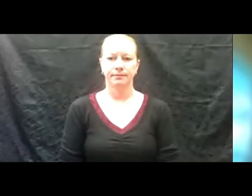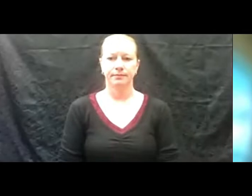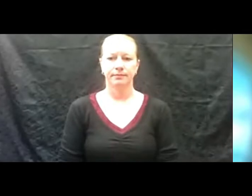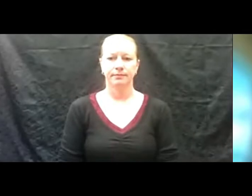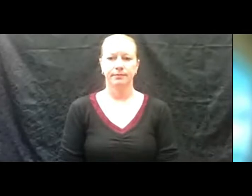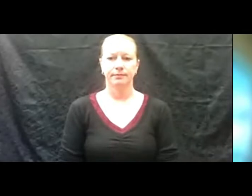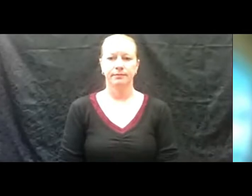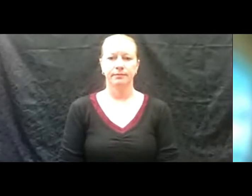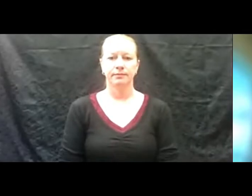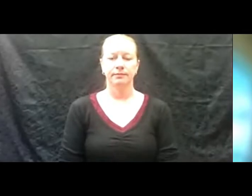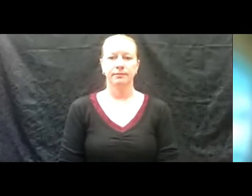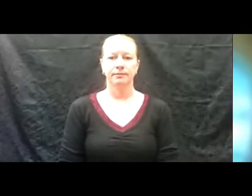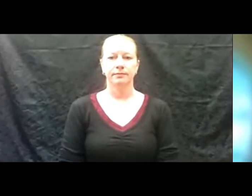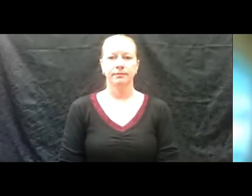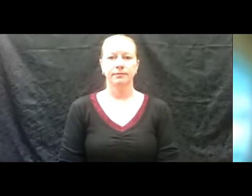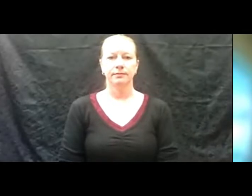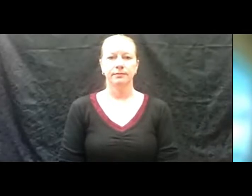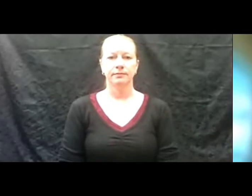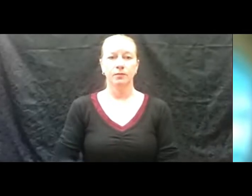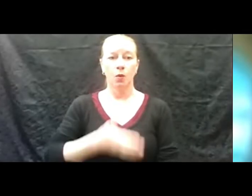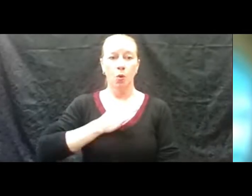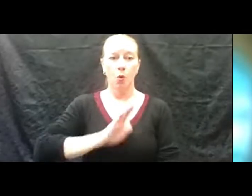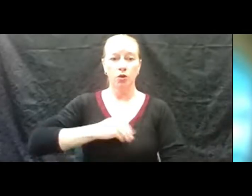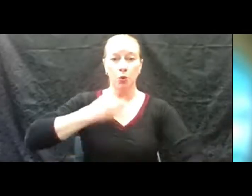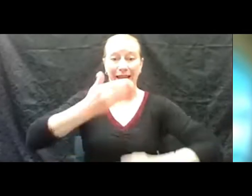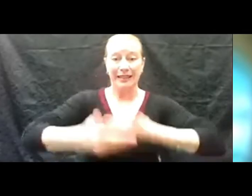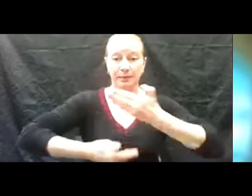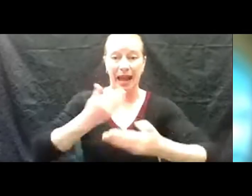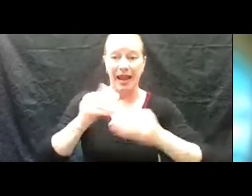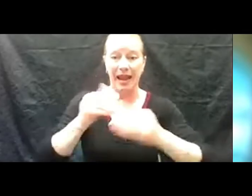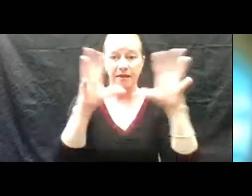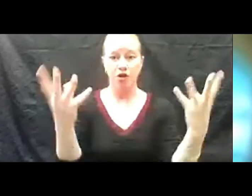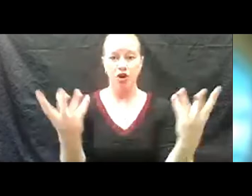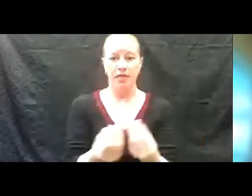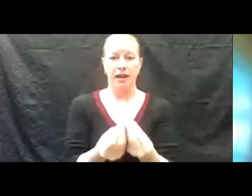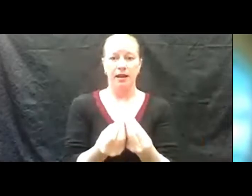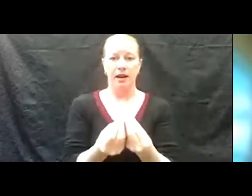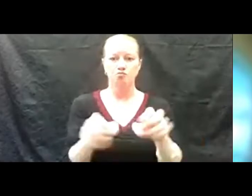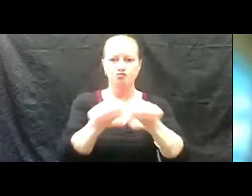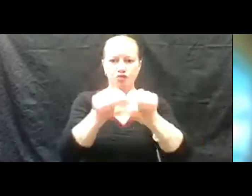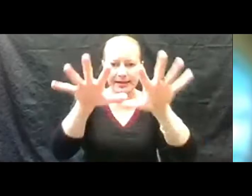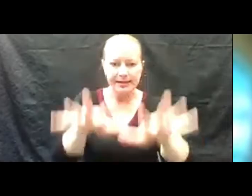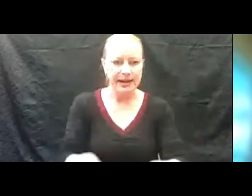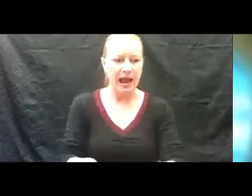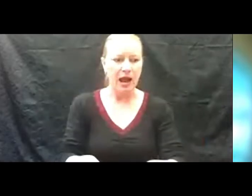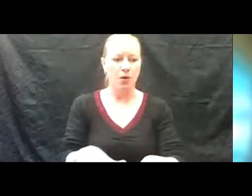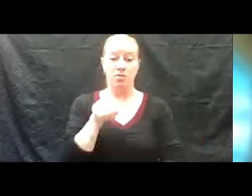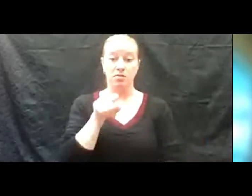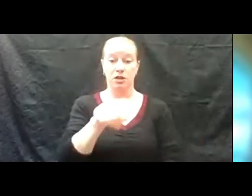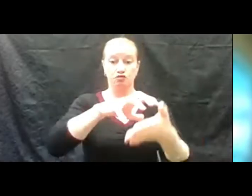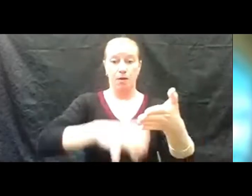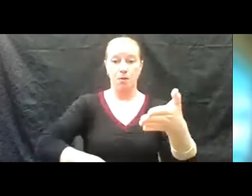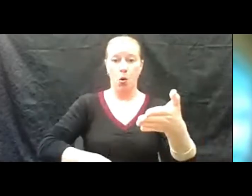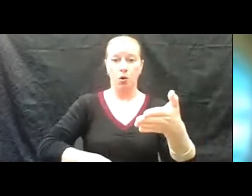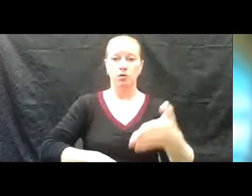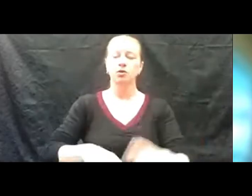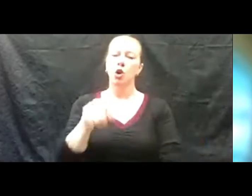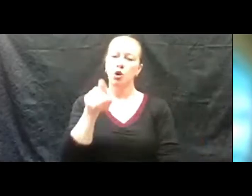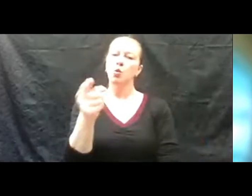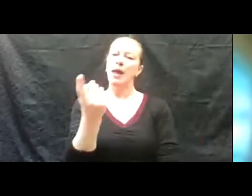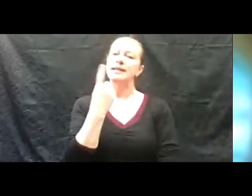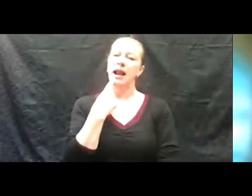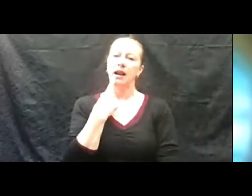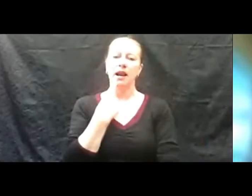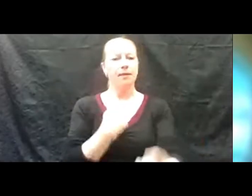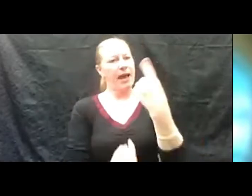And we want to explain everything and unpack this report so you can tell us